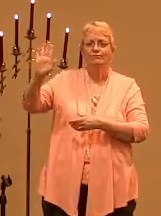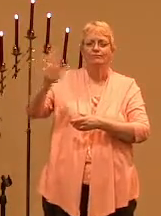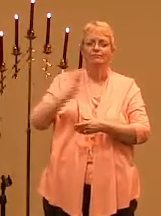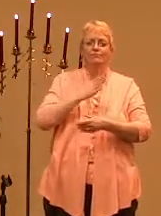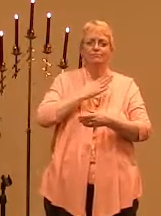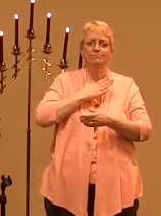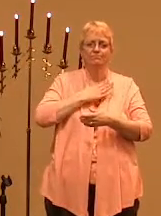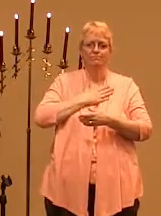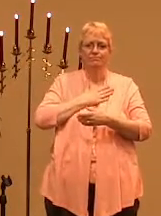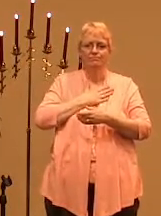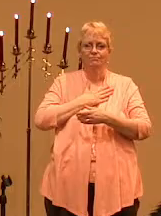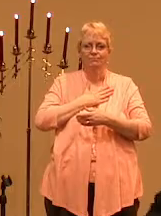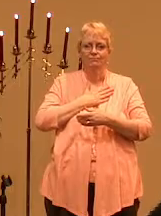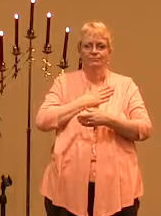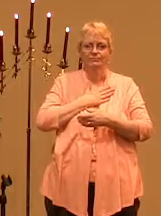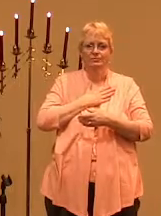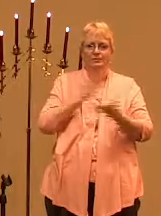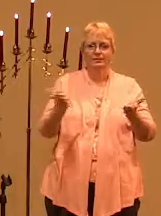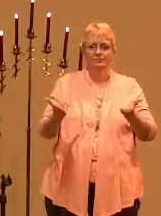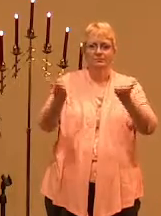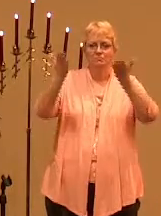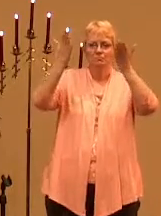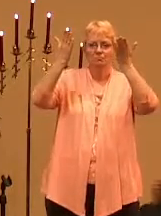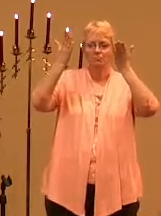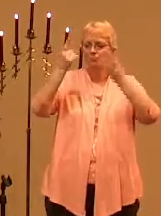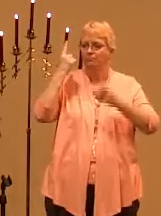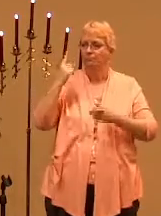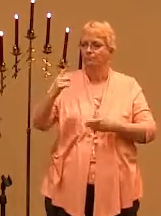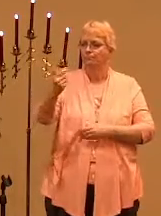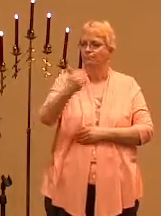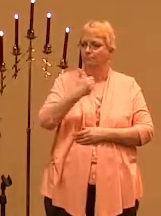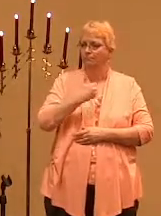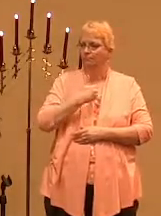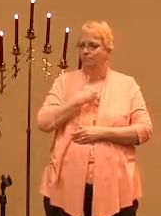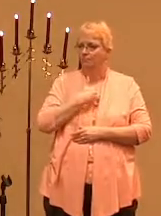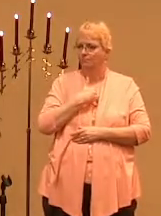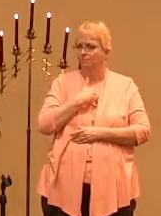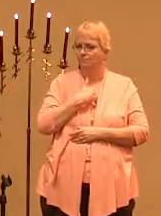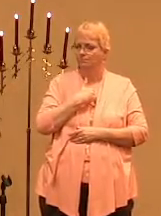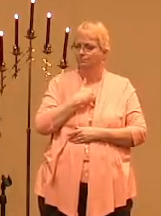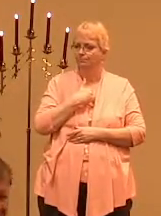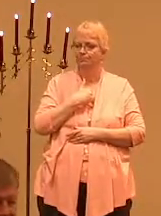thou in thy atonement didst give thyself.